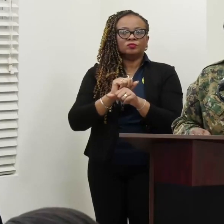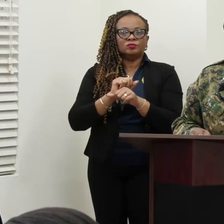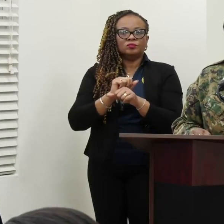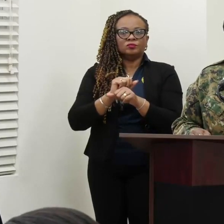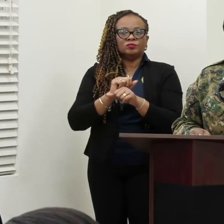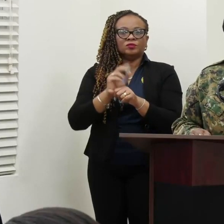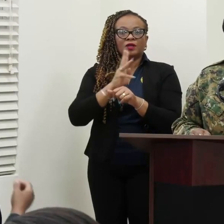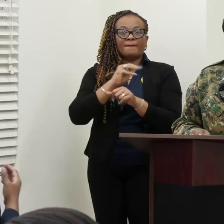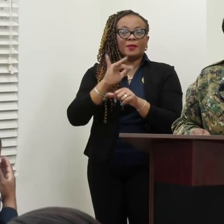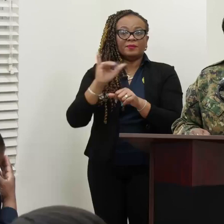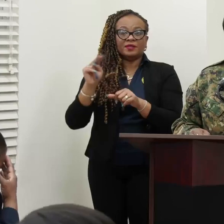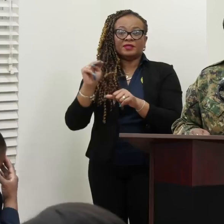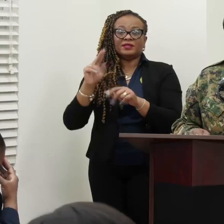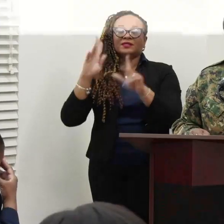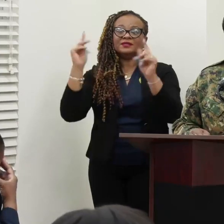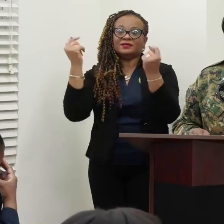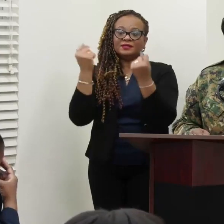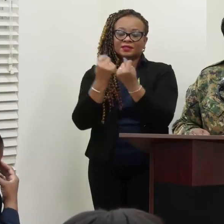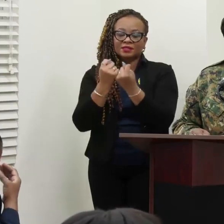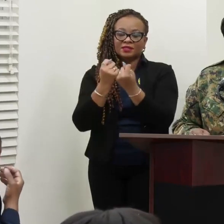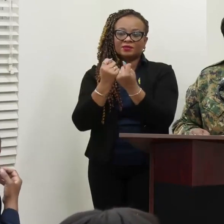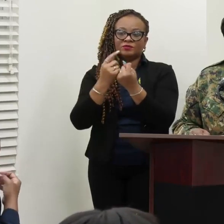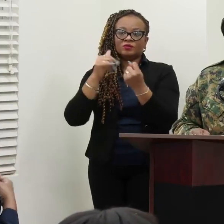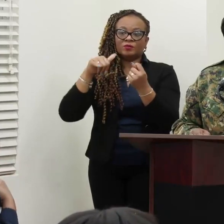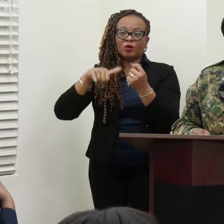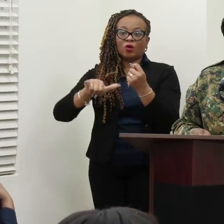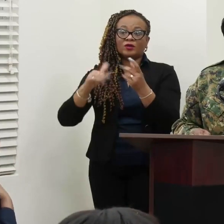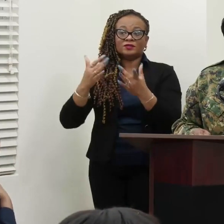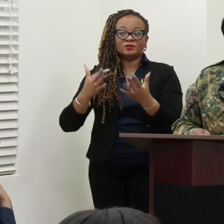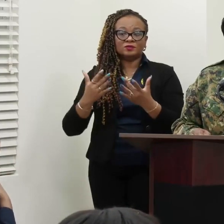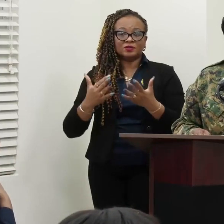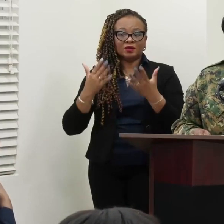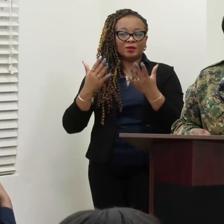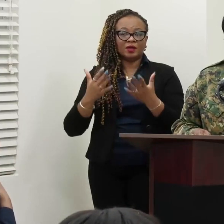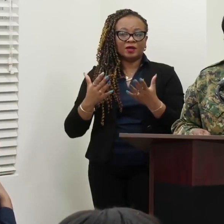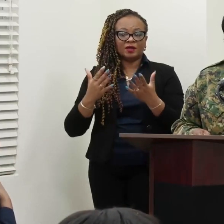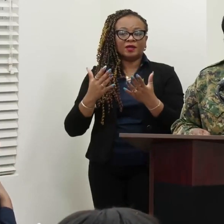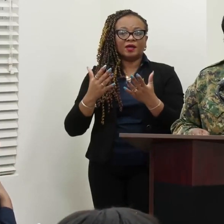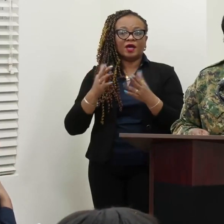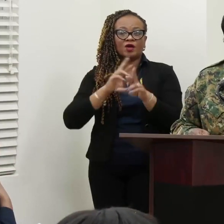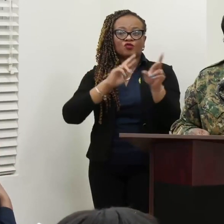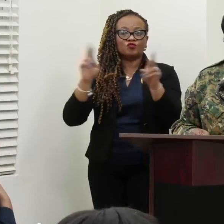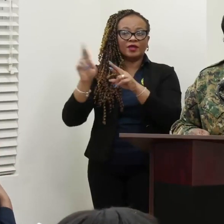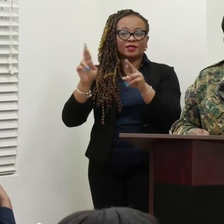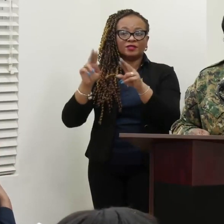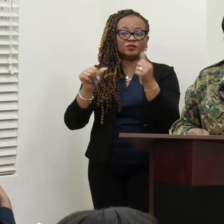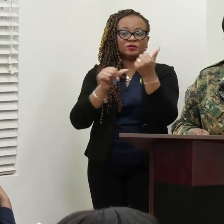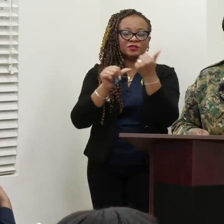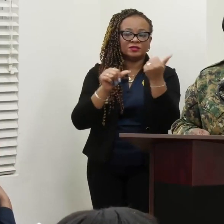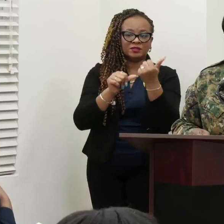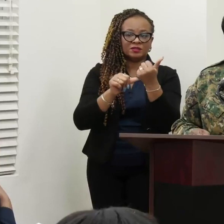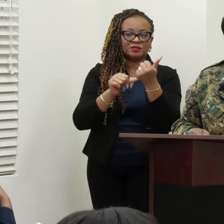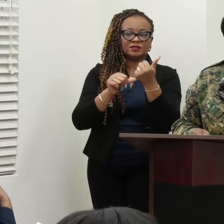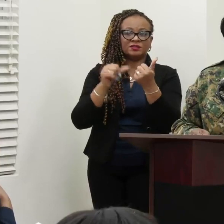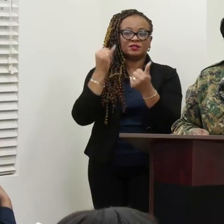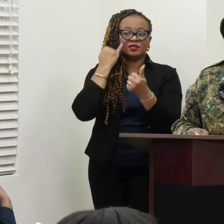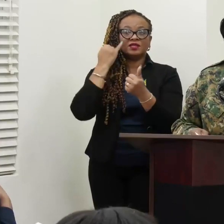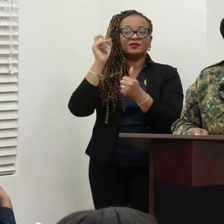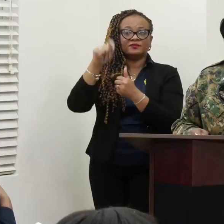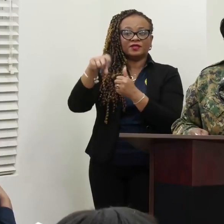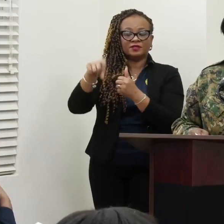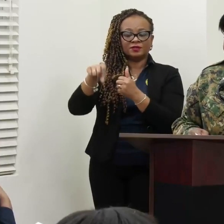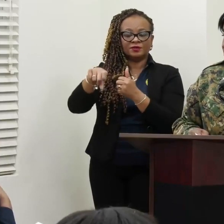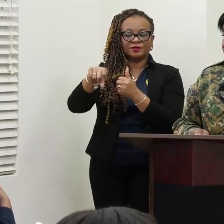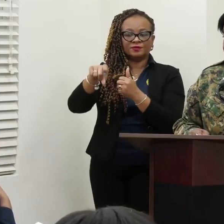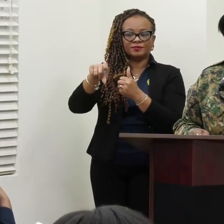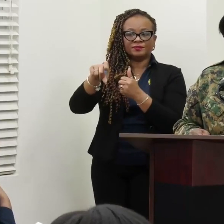The Bimini team remains on standby and ready to assist as necessary.